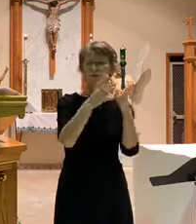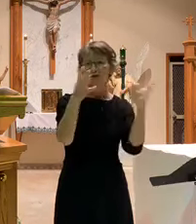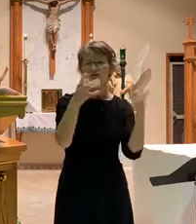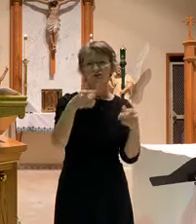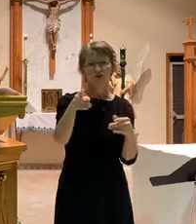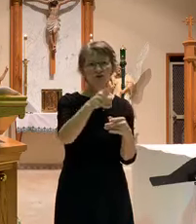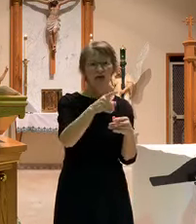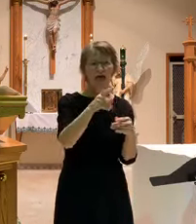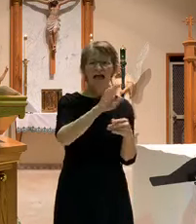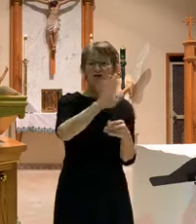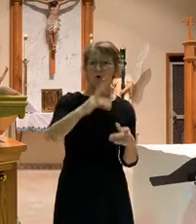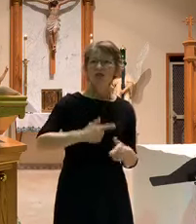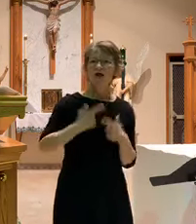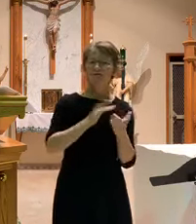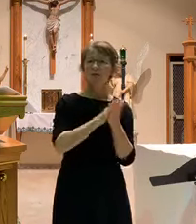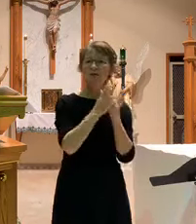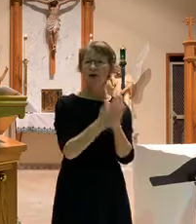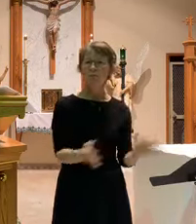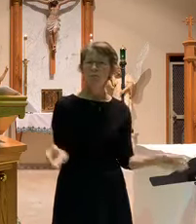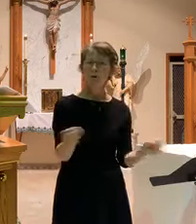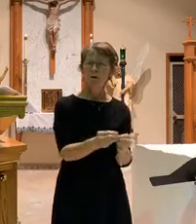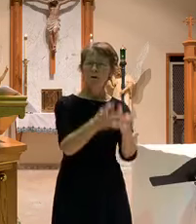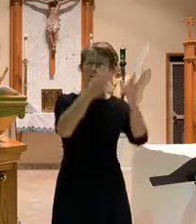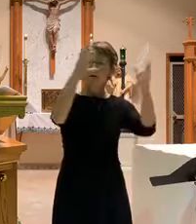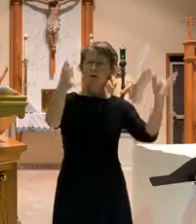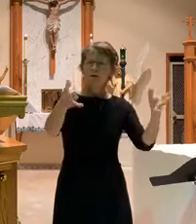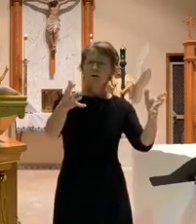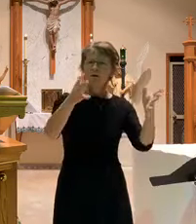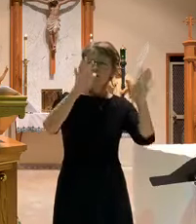our lives more fruitful than we could ever imagine.